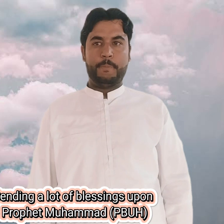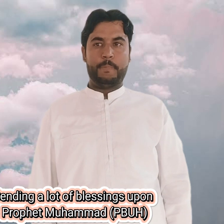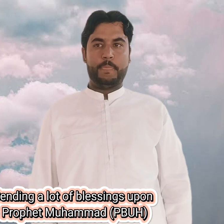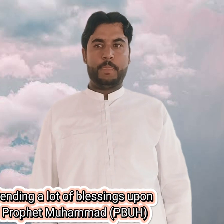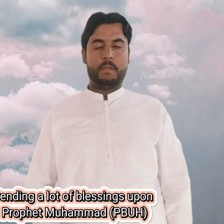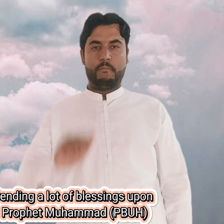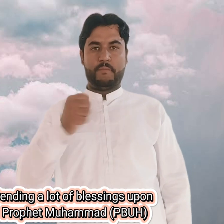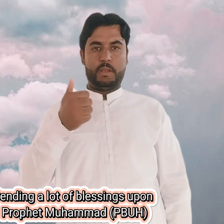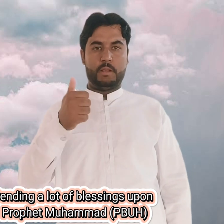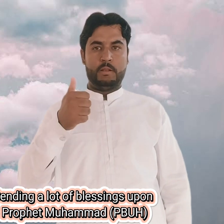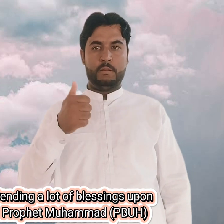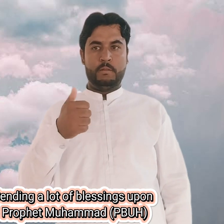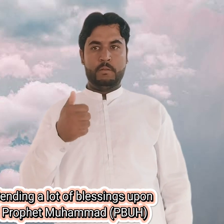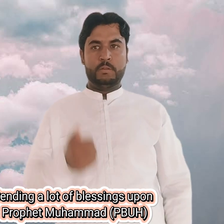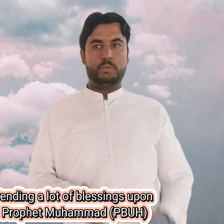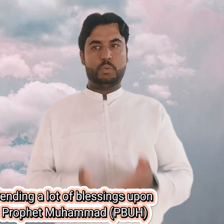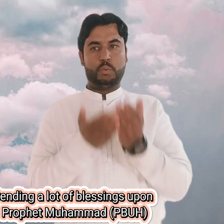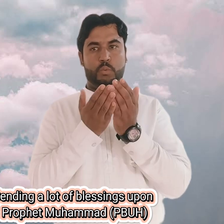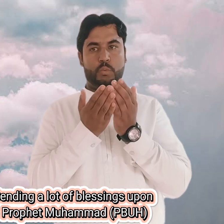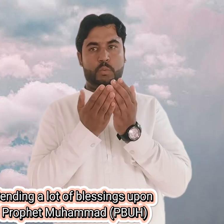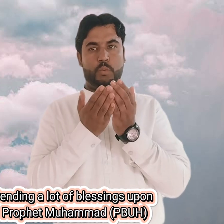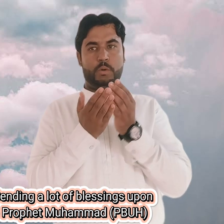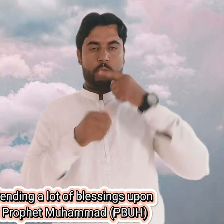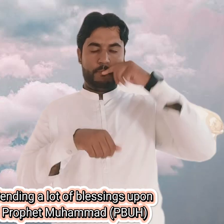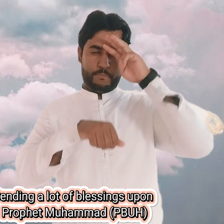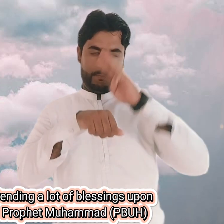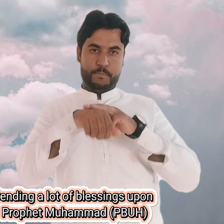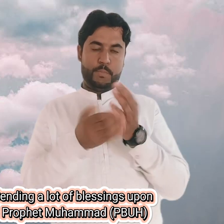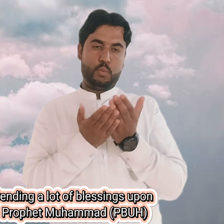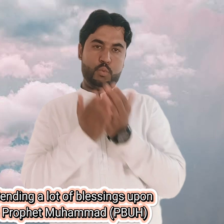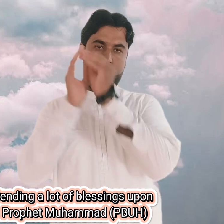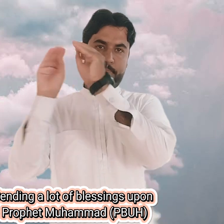Number ten, sending a lot of blessing upon the Prophet Muhammad